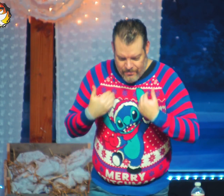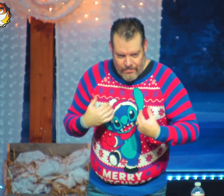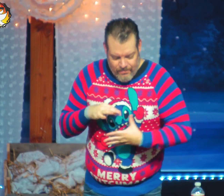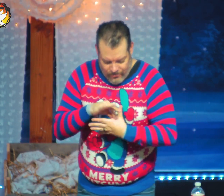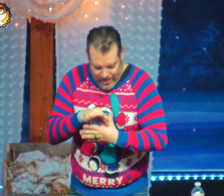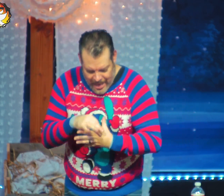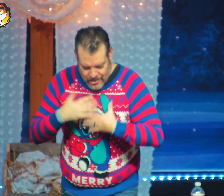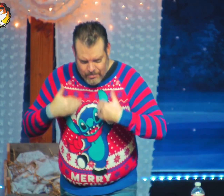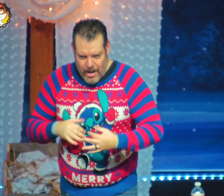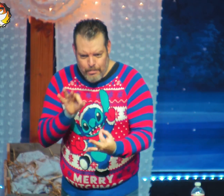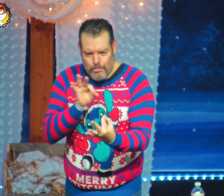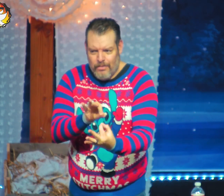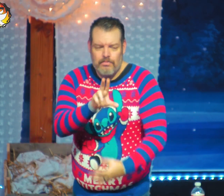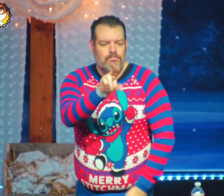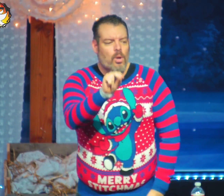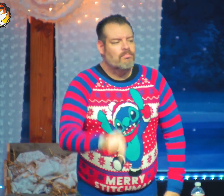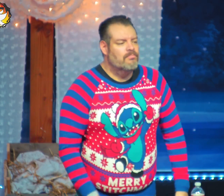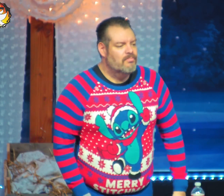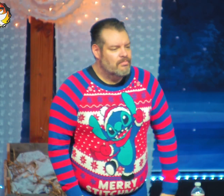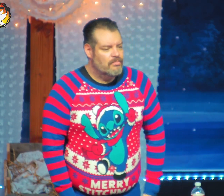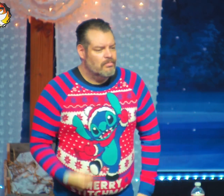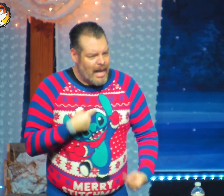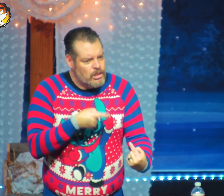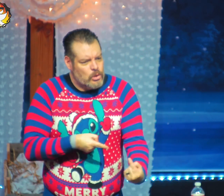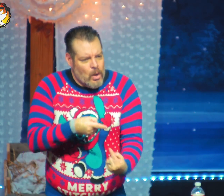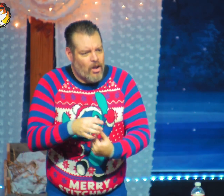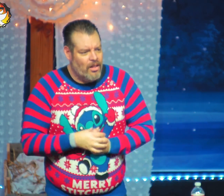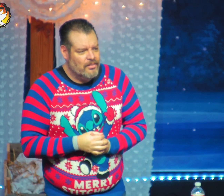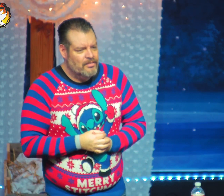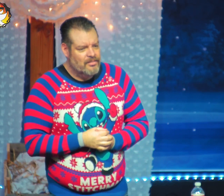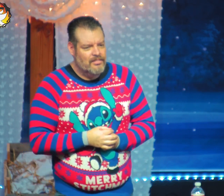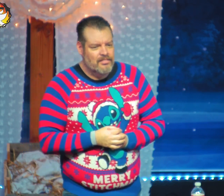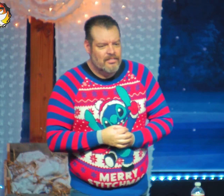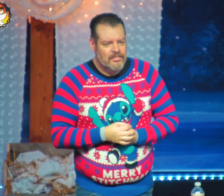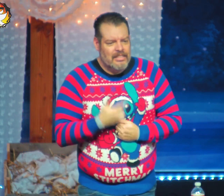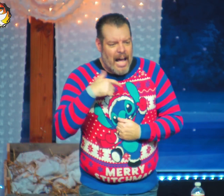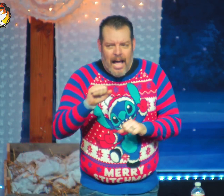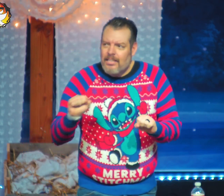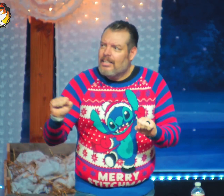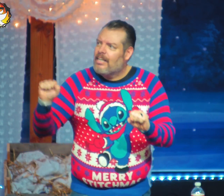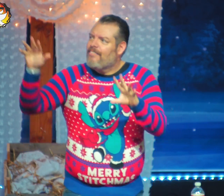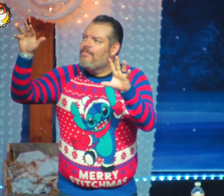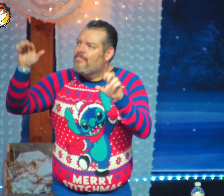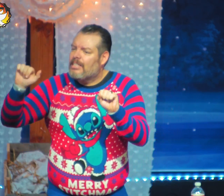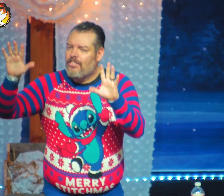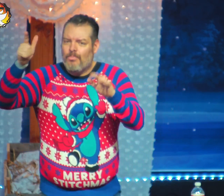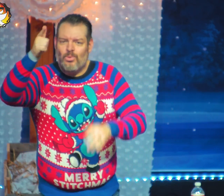on worldly things. When I accepted Jesus Christ as my Savior, did I become perfect?